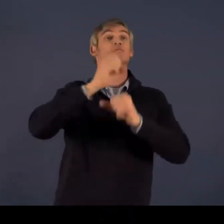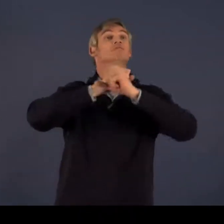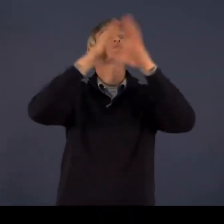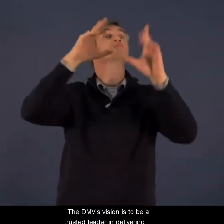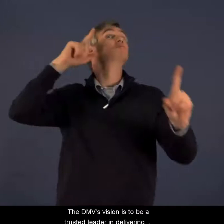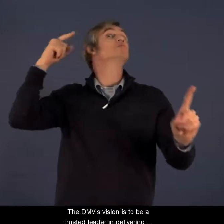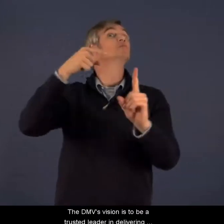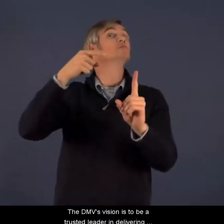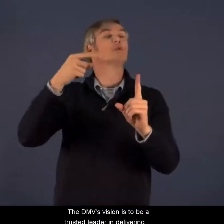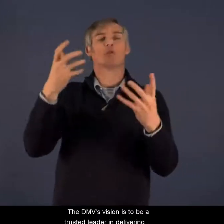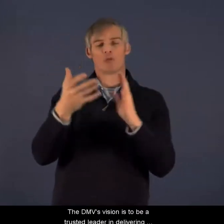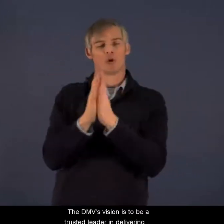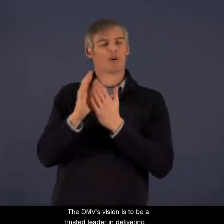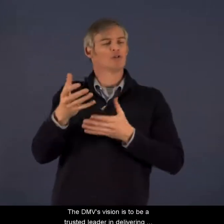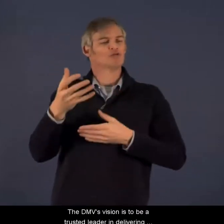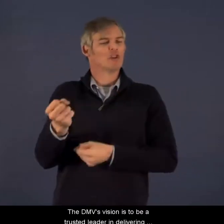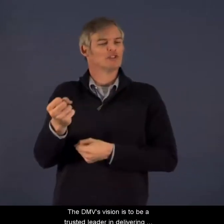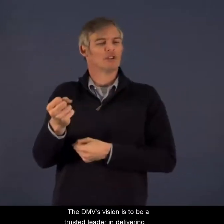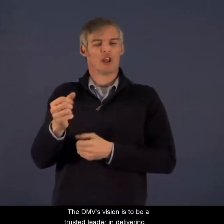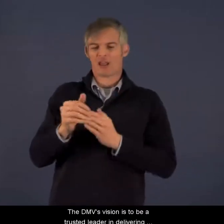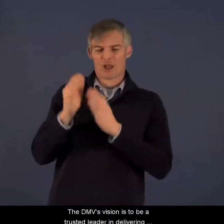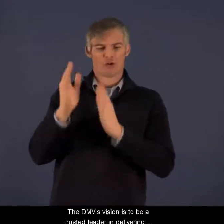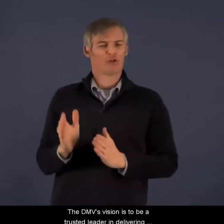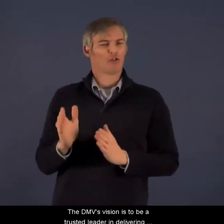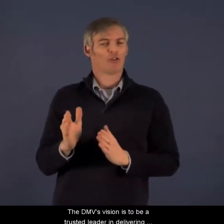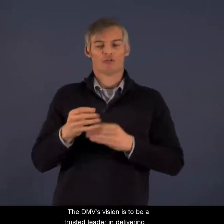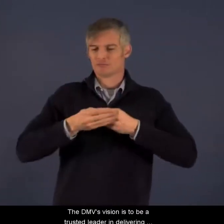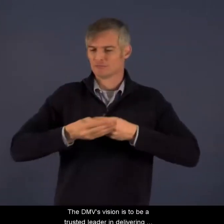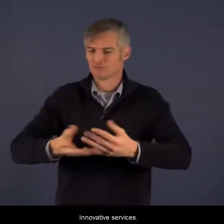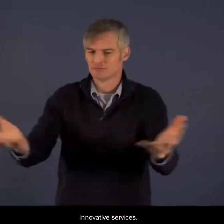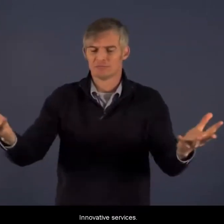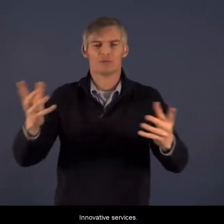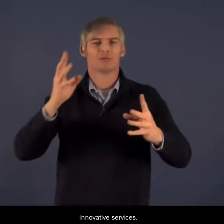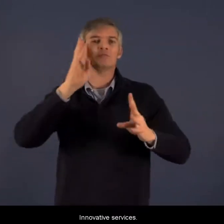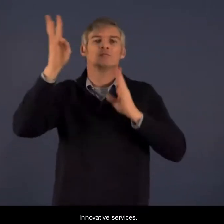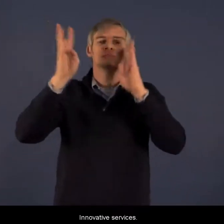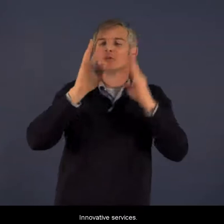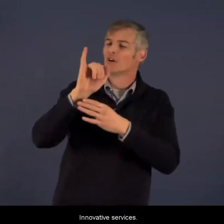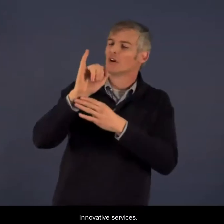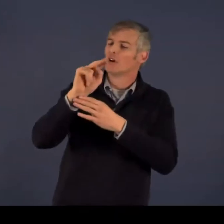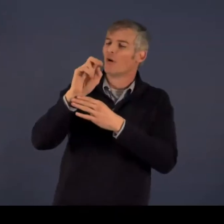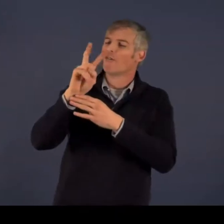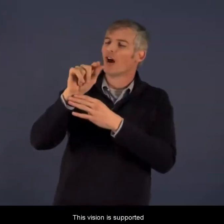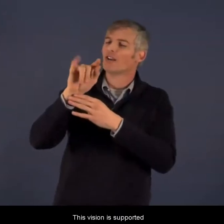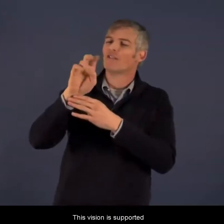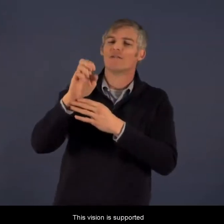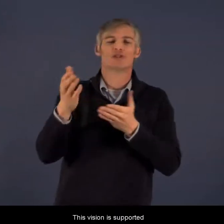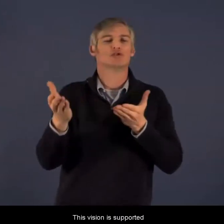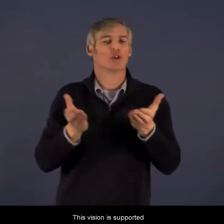The DMV's vision is to be a trusted leader in delivering innovative services. This vision is